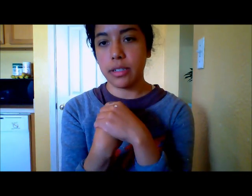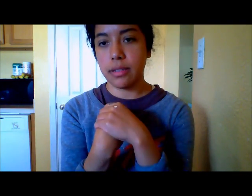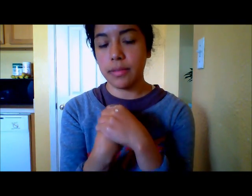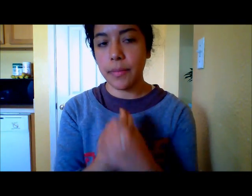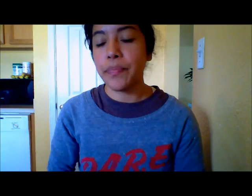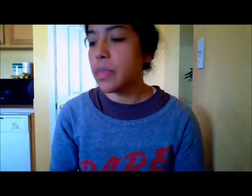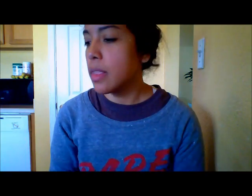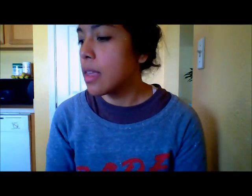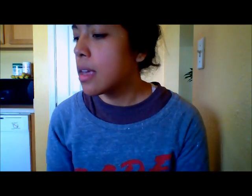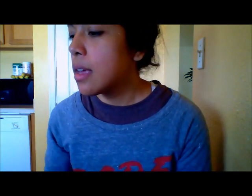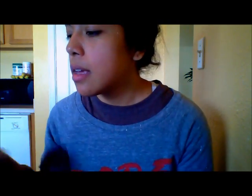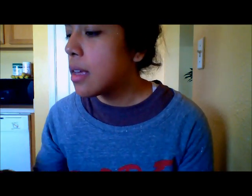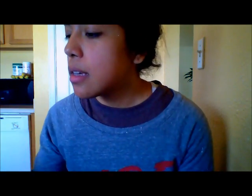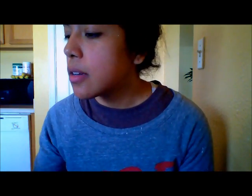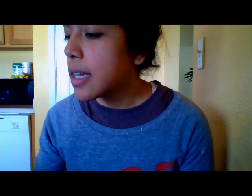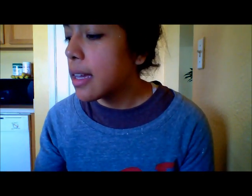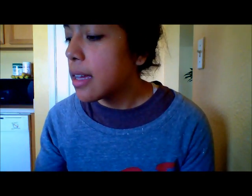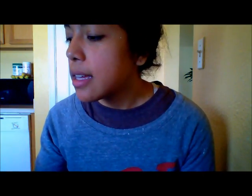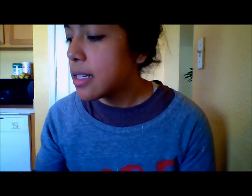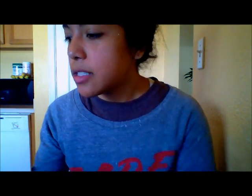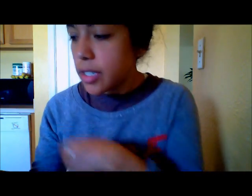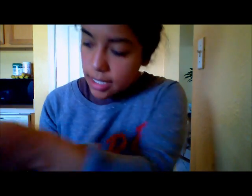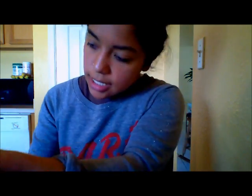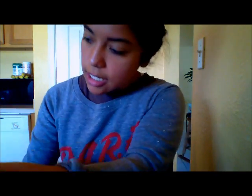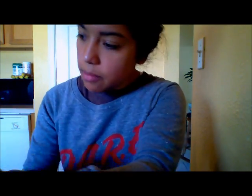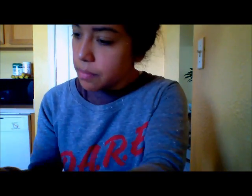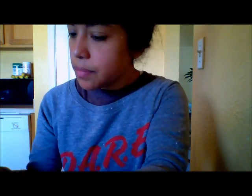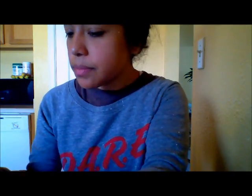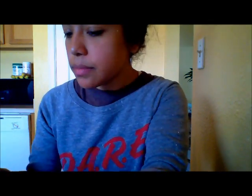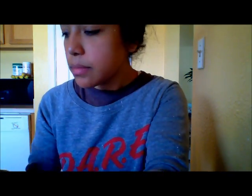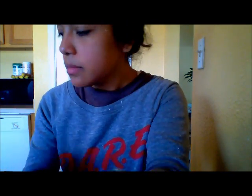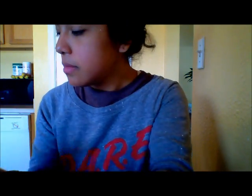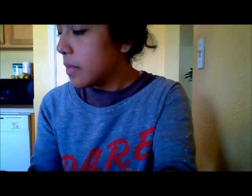markers. Okay, and to continue,